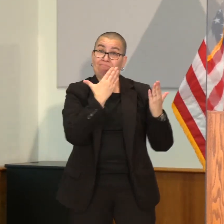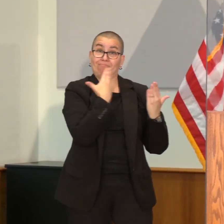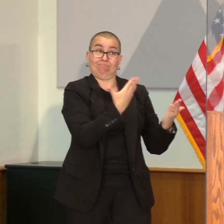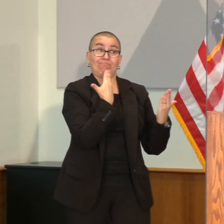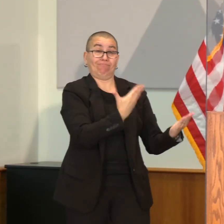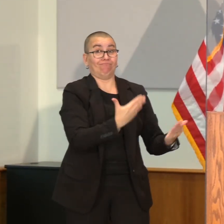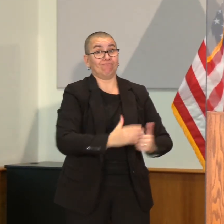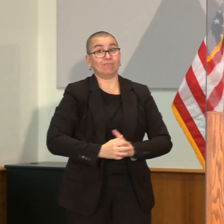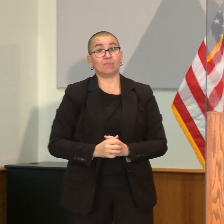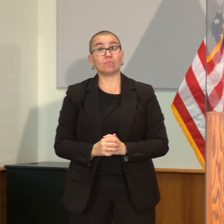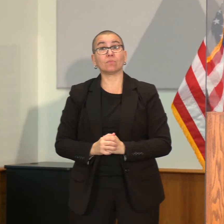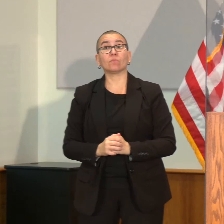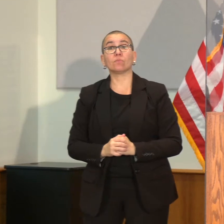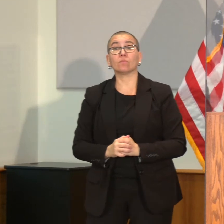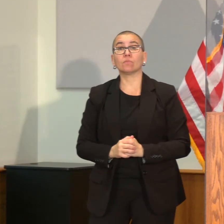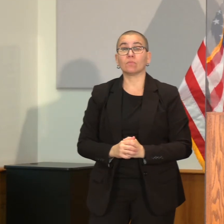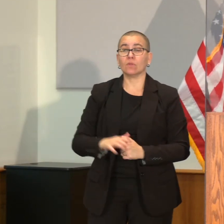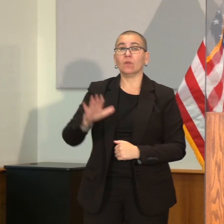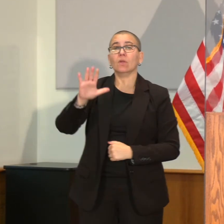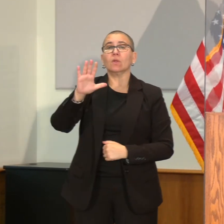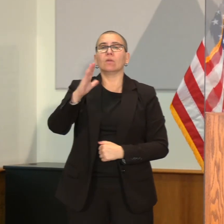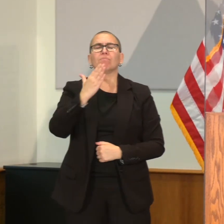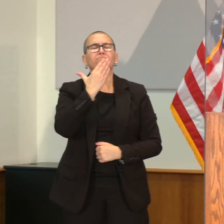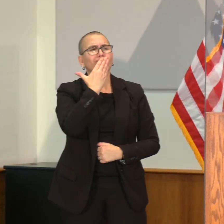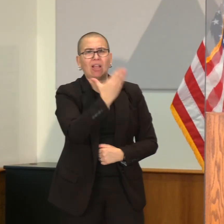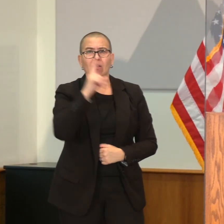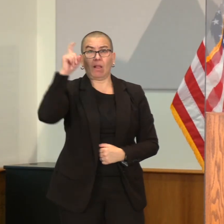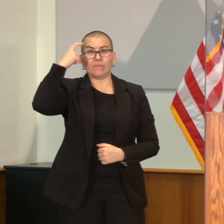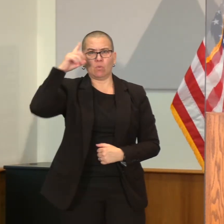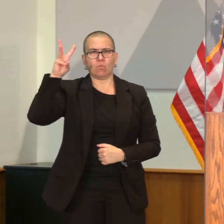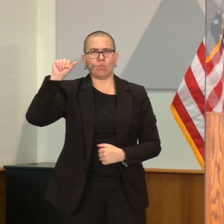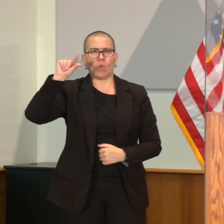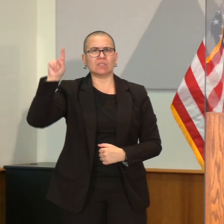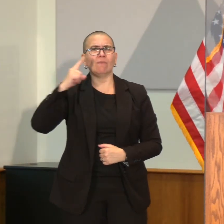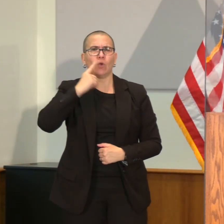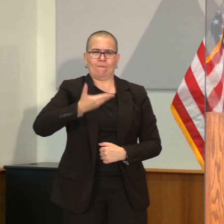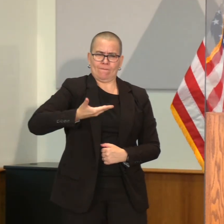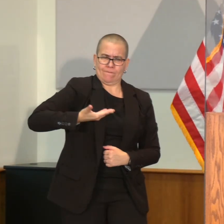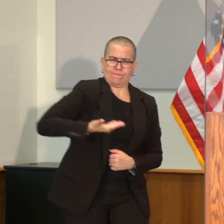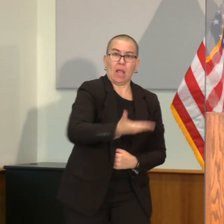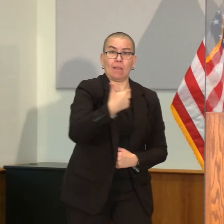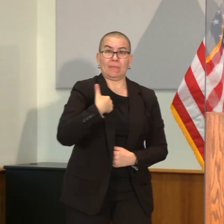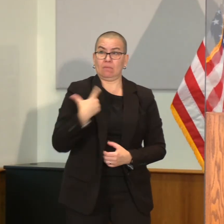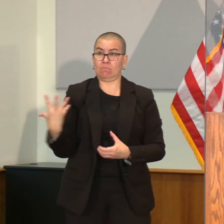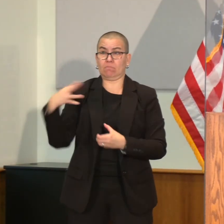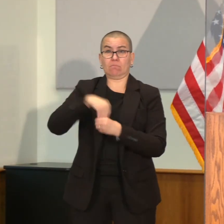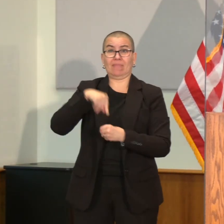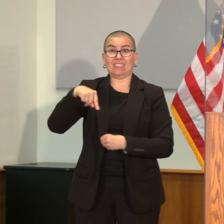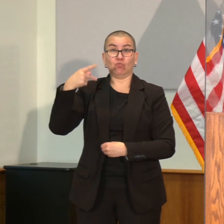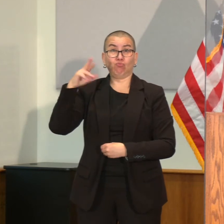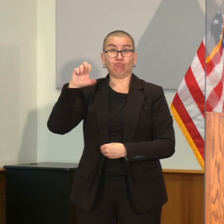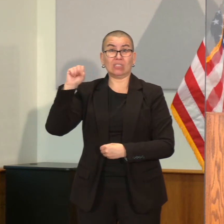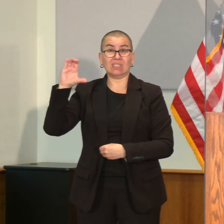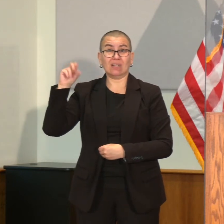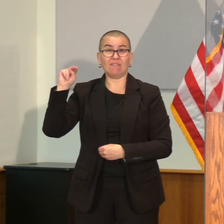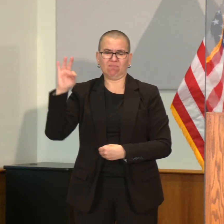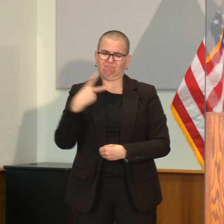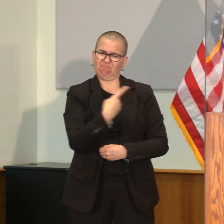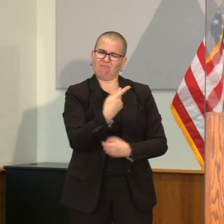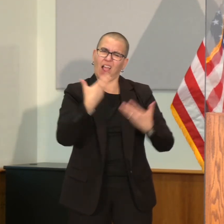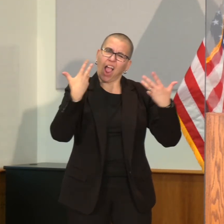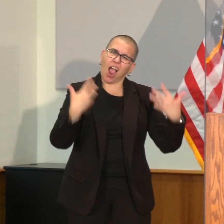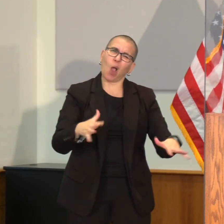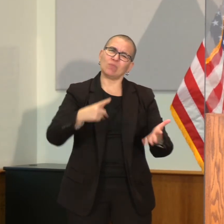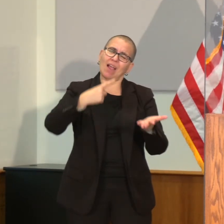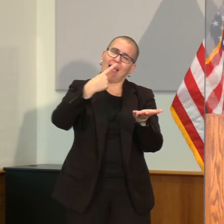First, I'd like to really thank Governor Walz, not only for inviting me to this, but our conversation that we had the other day. Your very